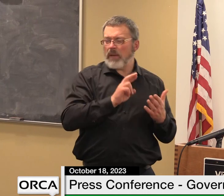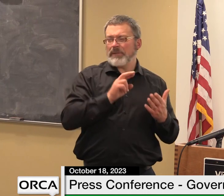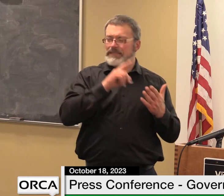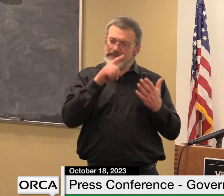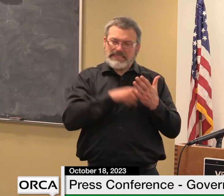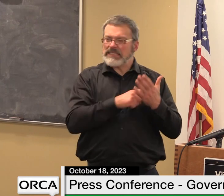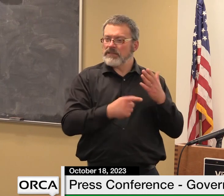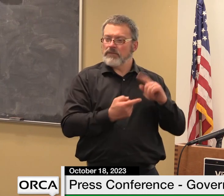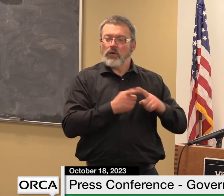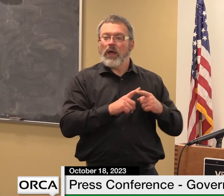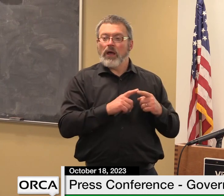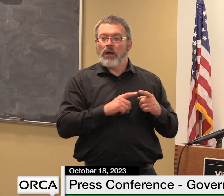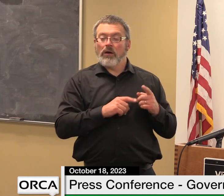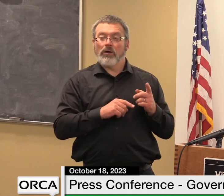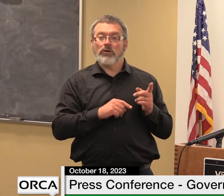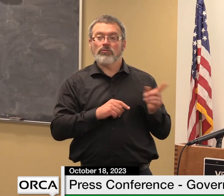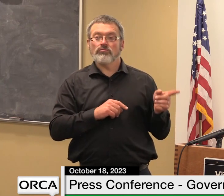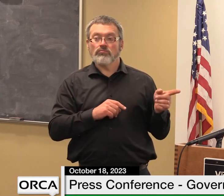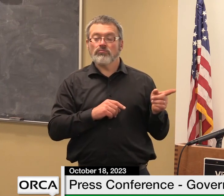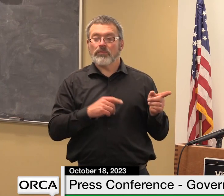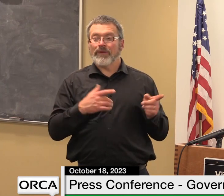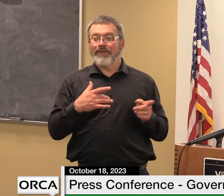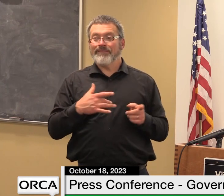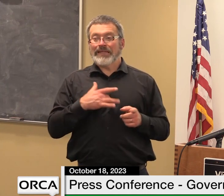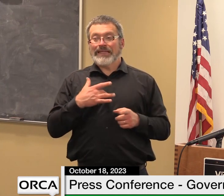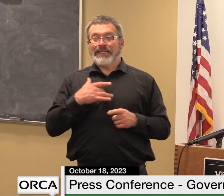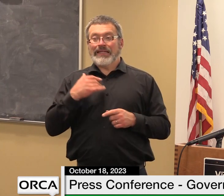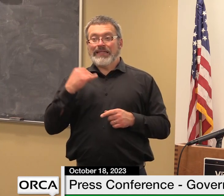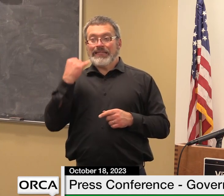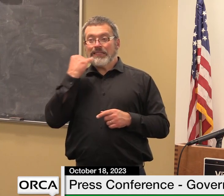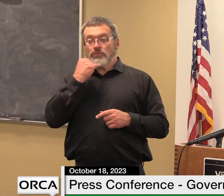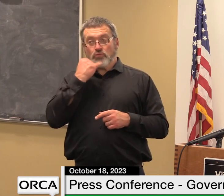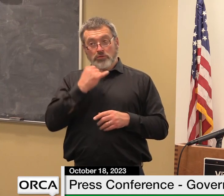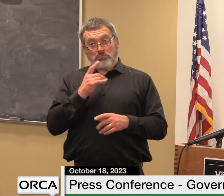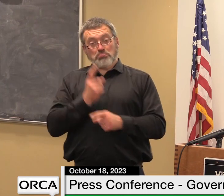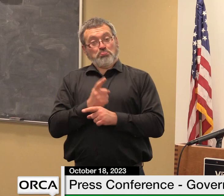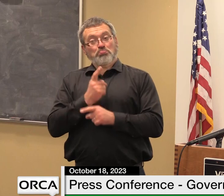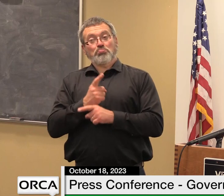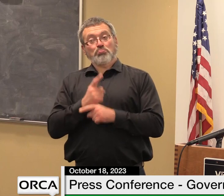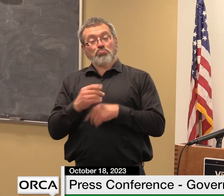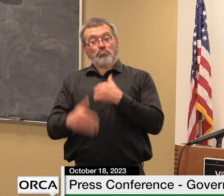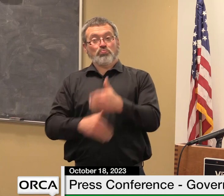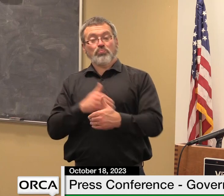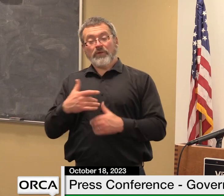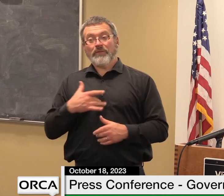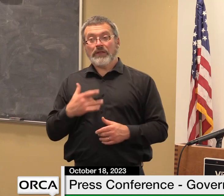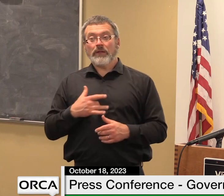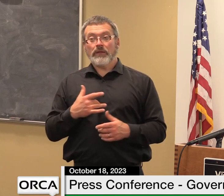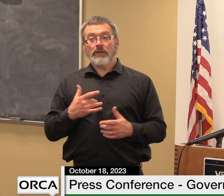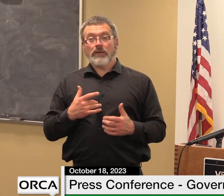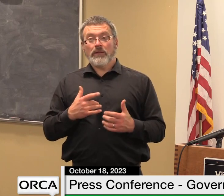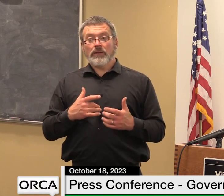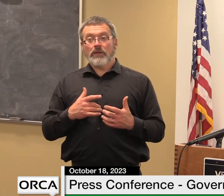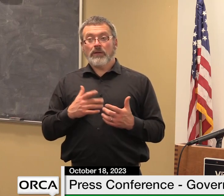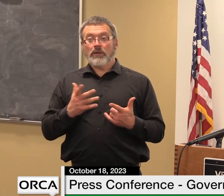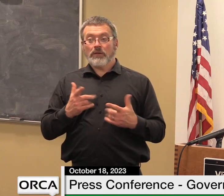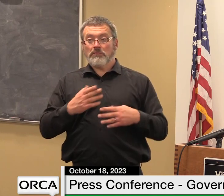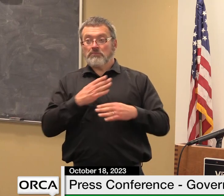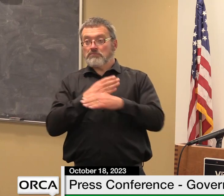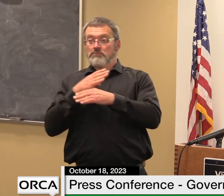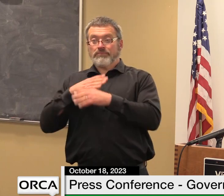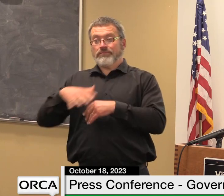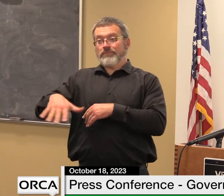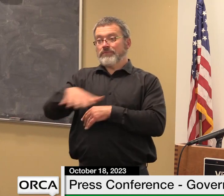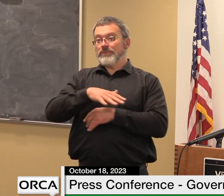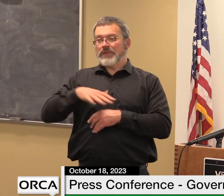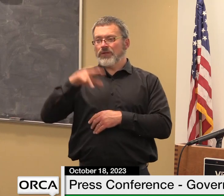Do you think that Israel has acted correctly here in, blockading a territory of 2 million